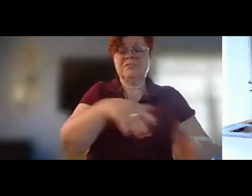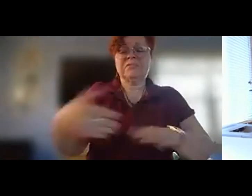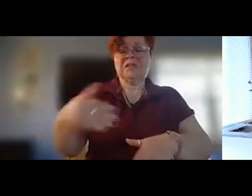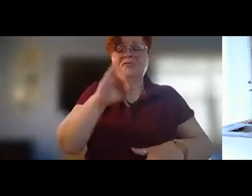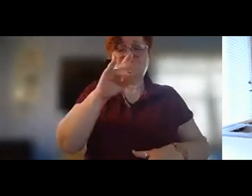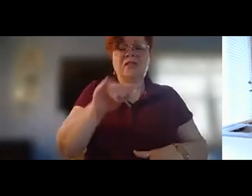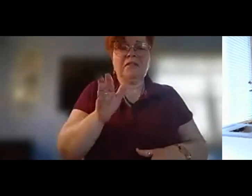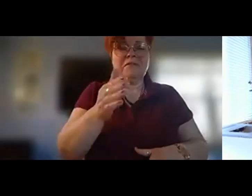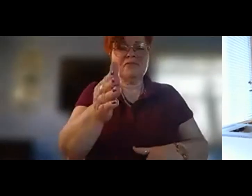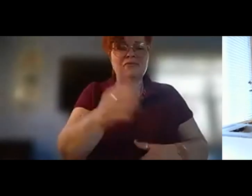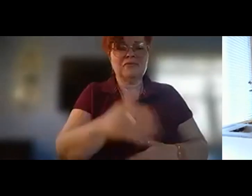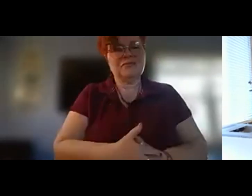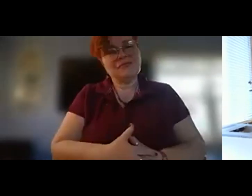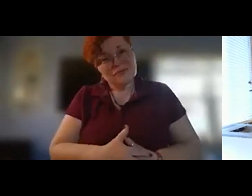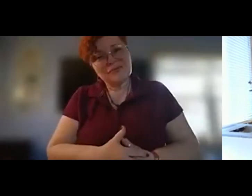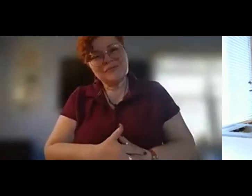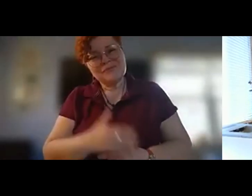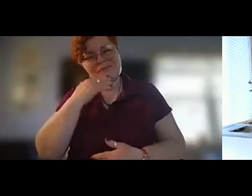thanks that's wonderful